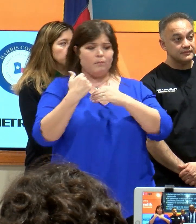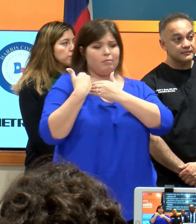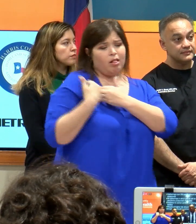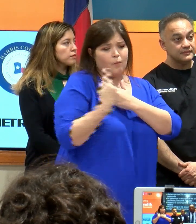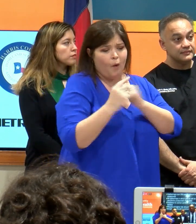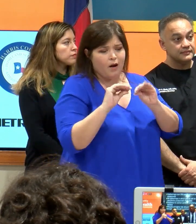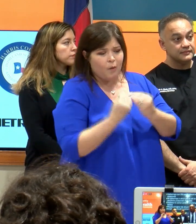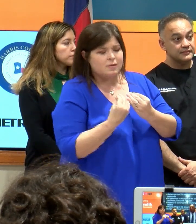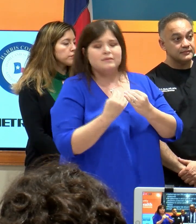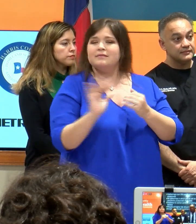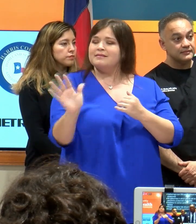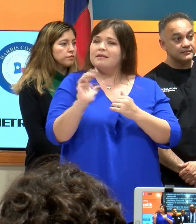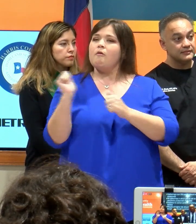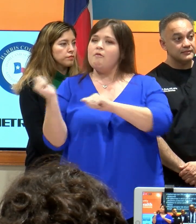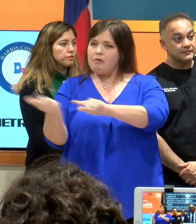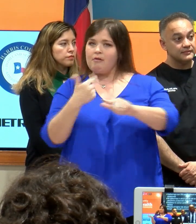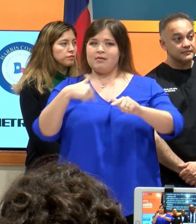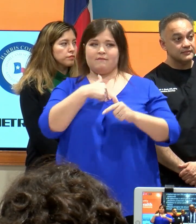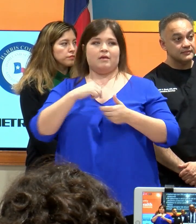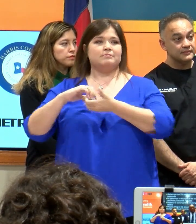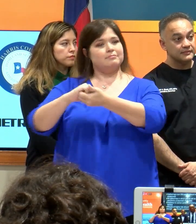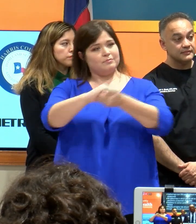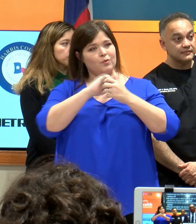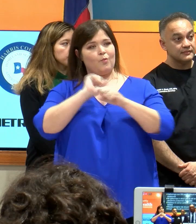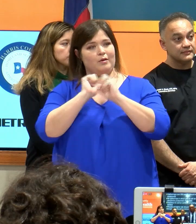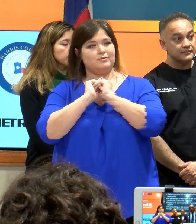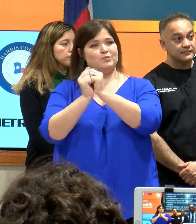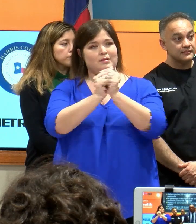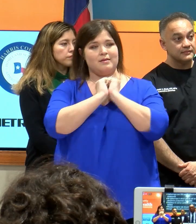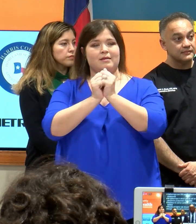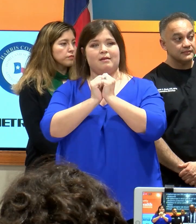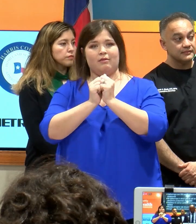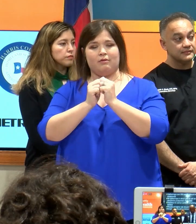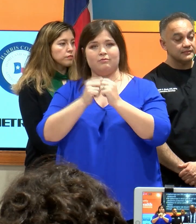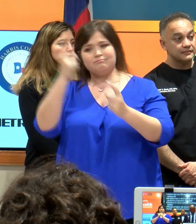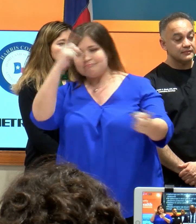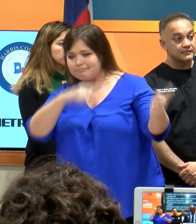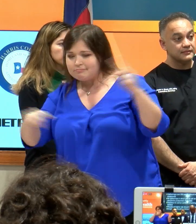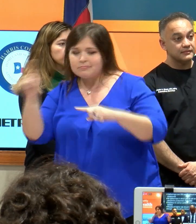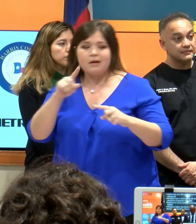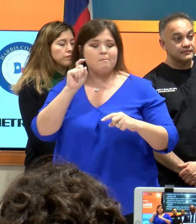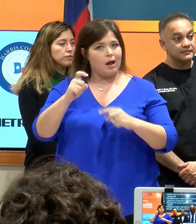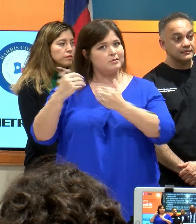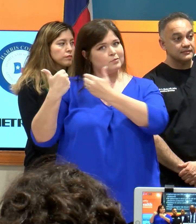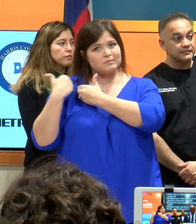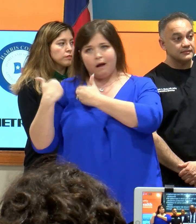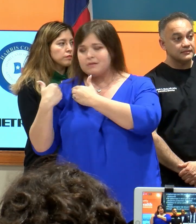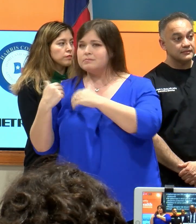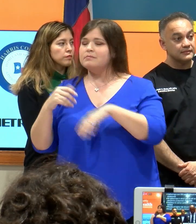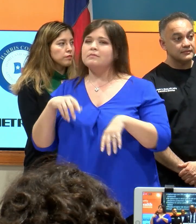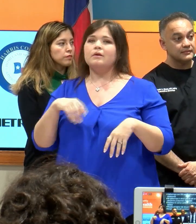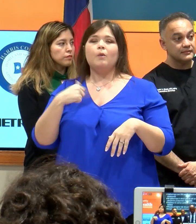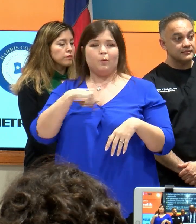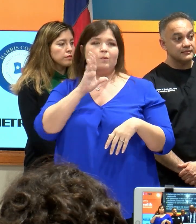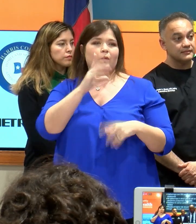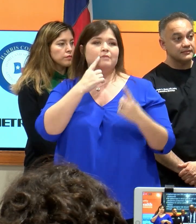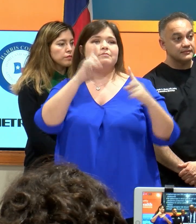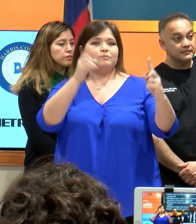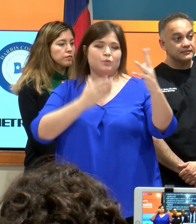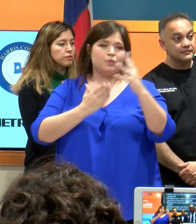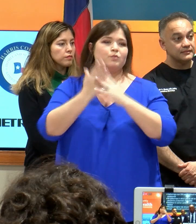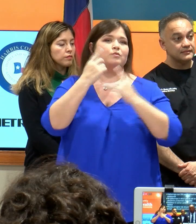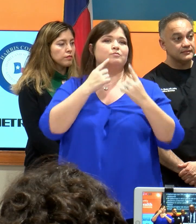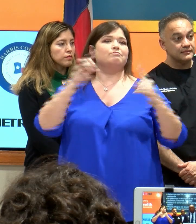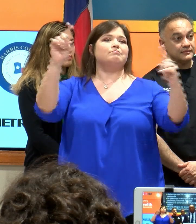of us working together in a collective manner, being responsible, we will get through this. And